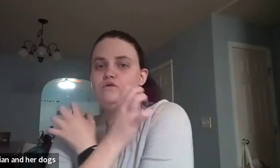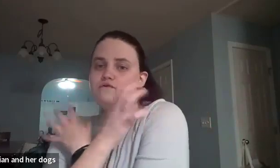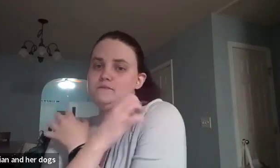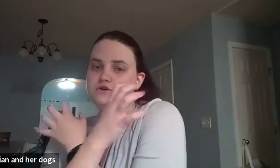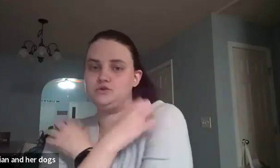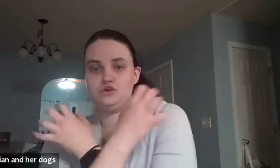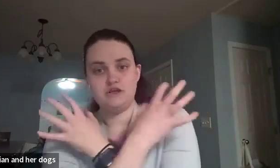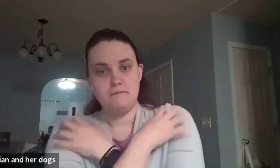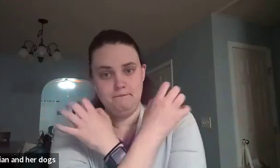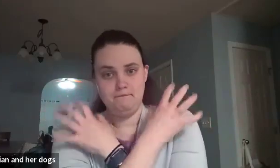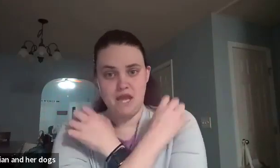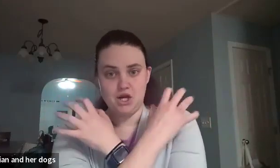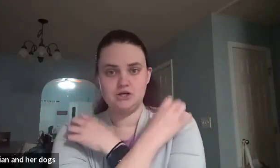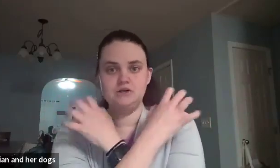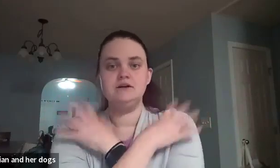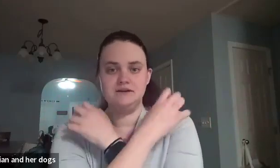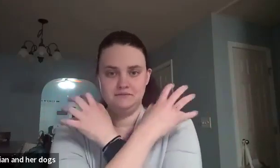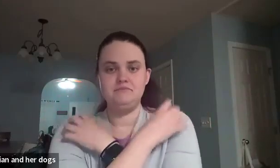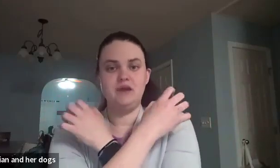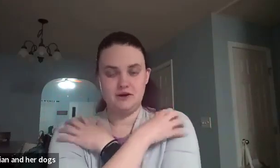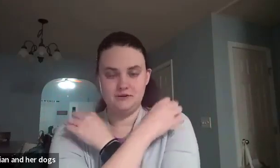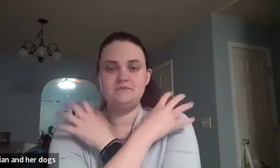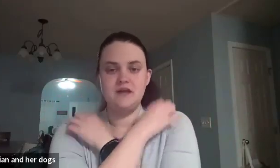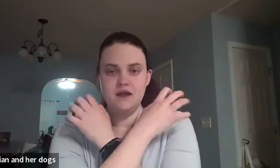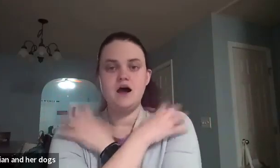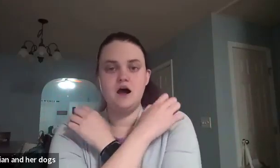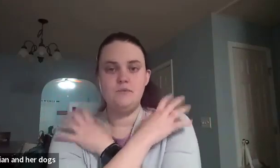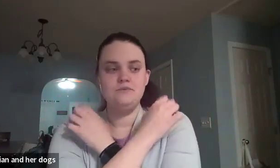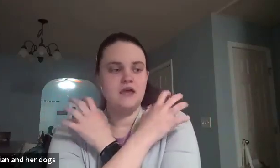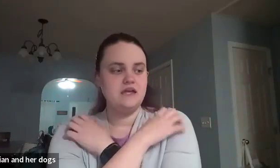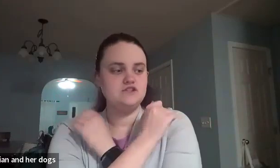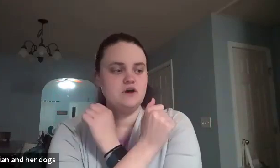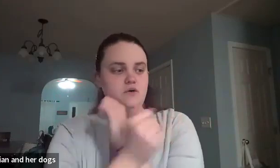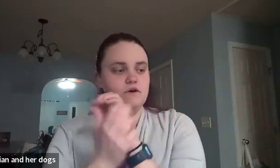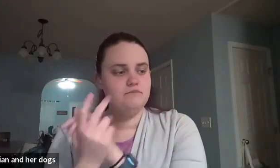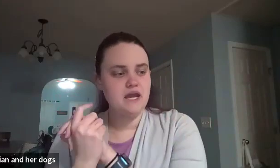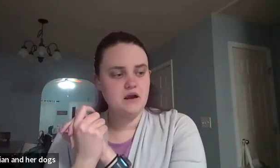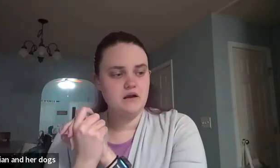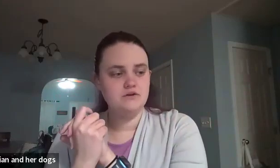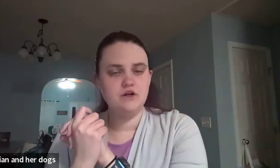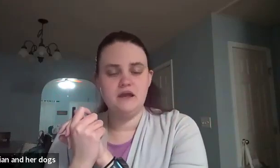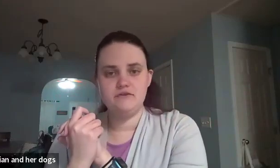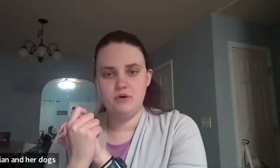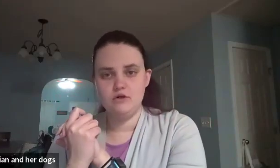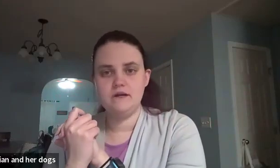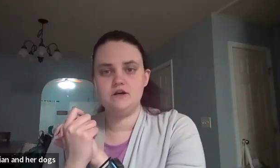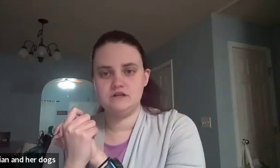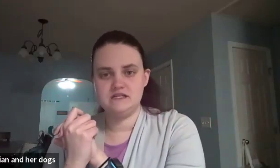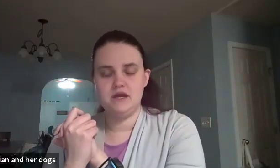pull from your shoulders. Bear. Bear. And so with bear, we have the polar bear, grizzly